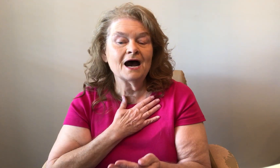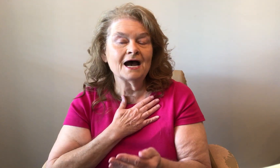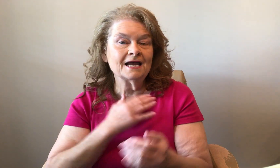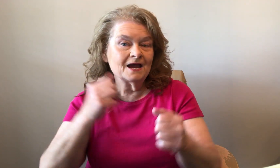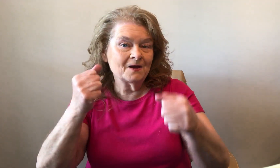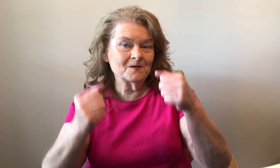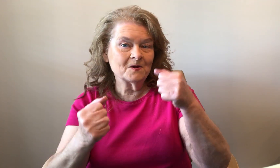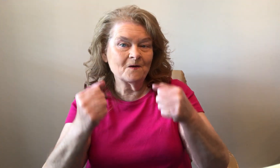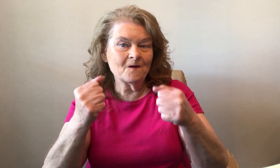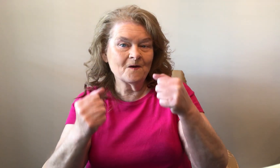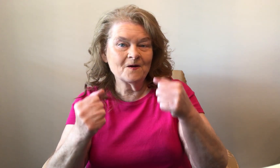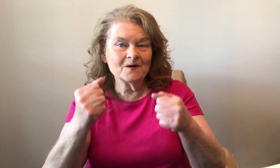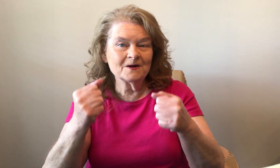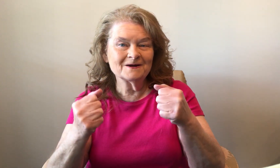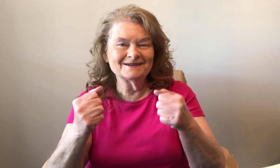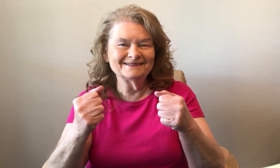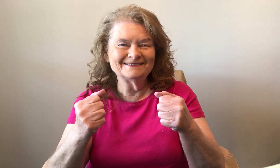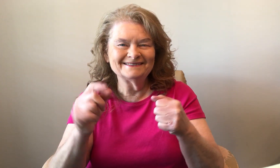my car?